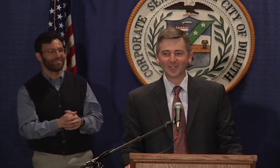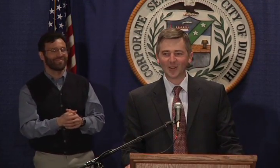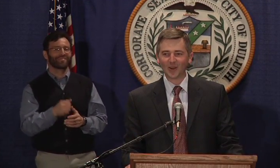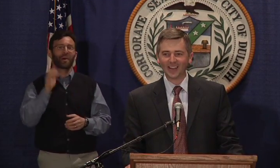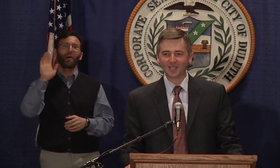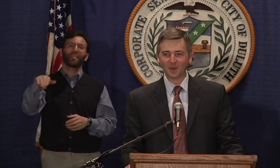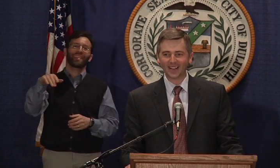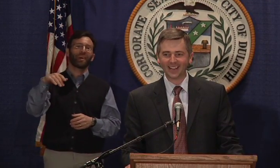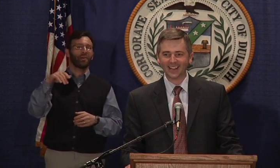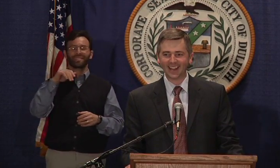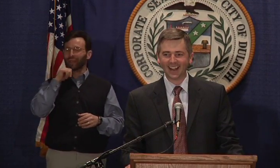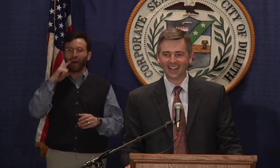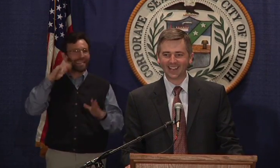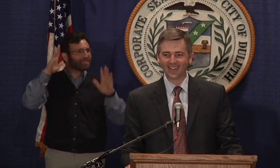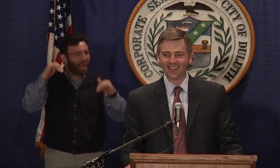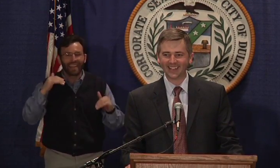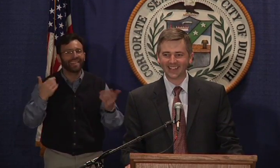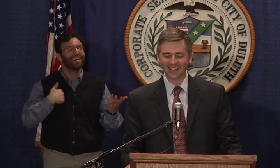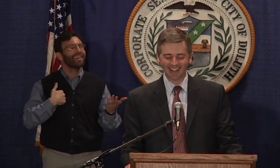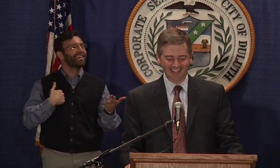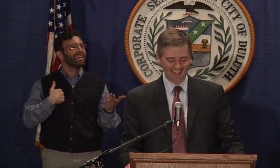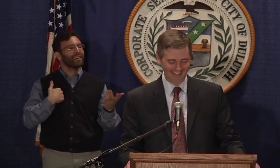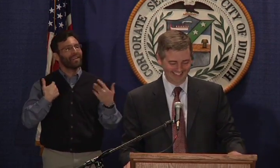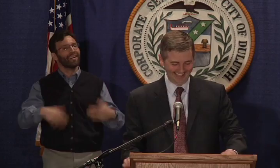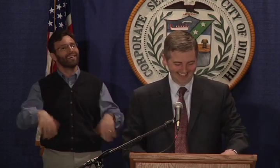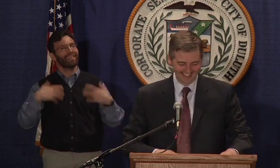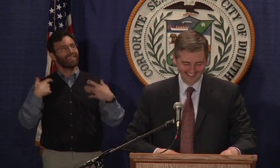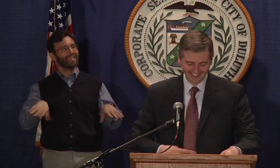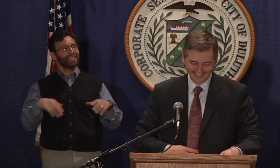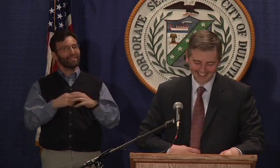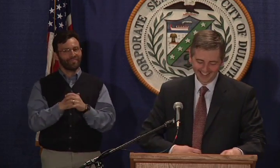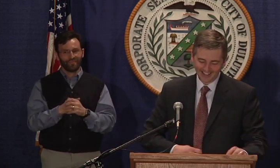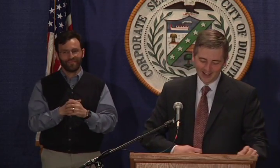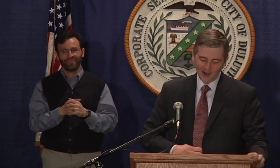Oh, that was so unexpected. Thank you.